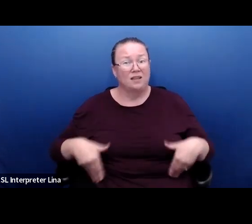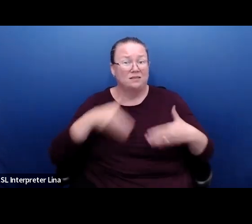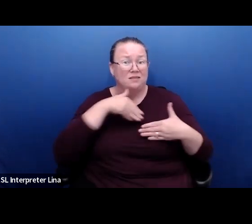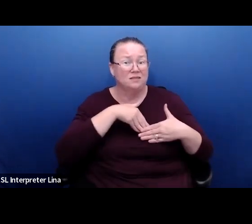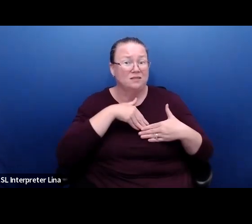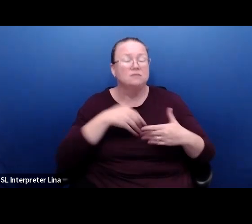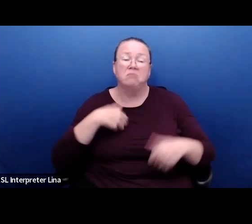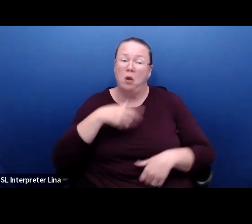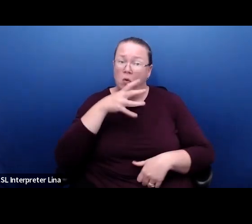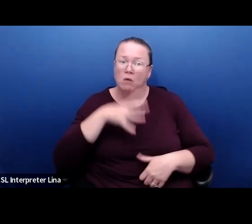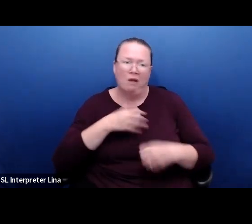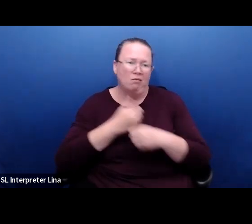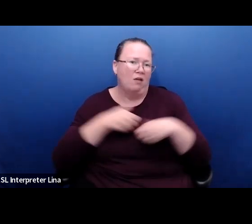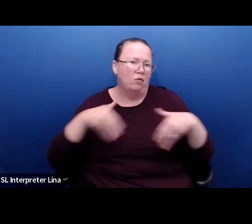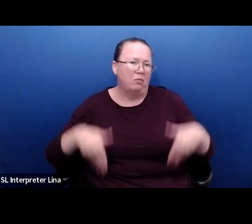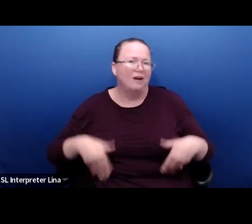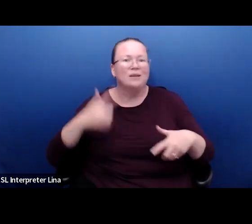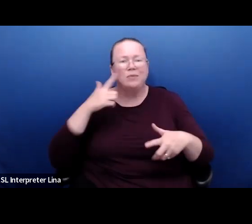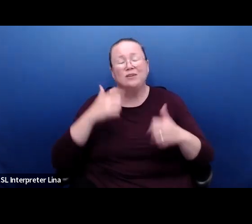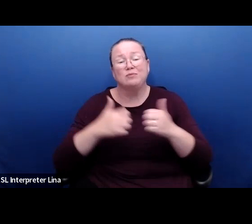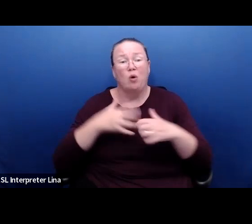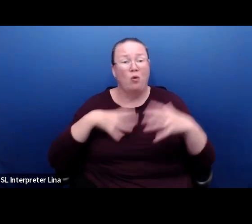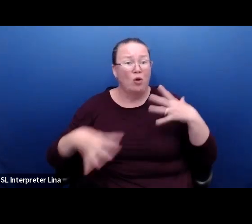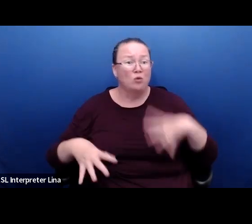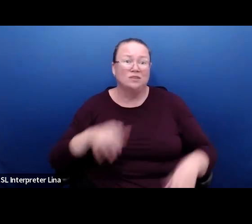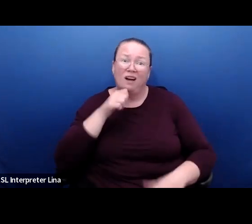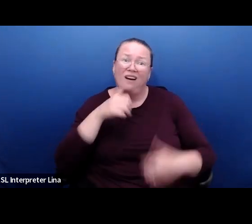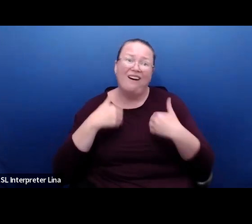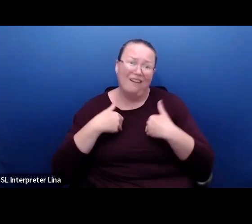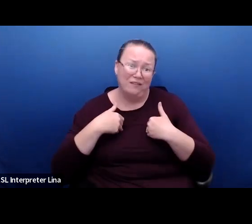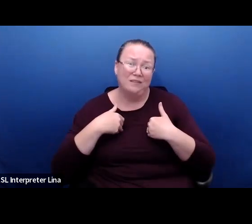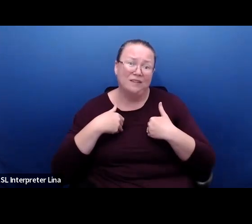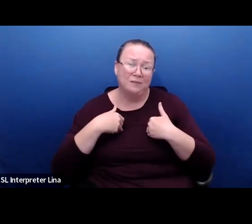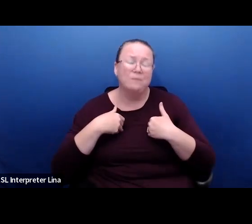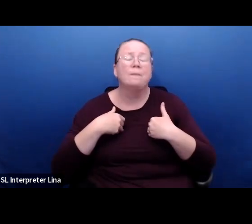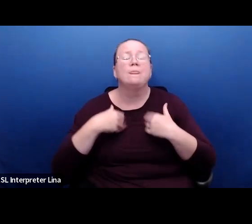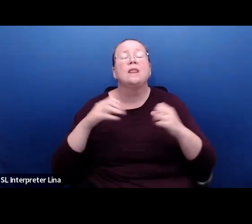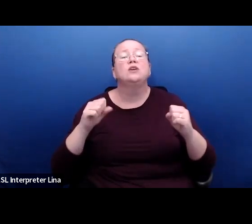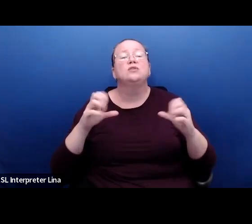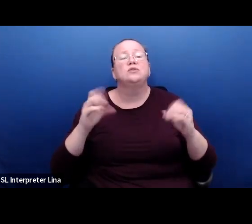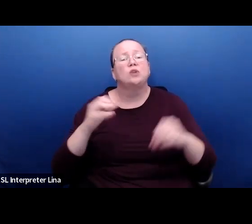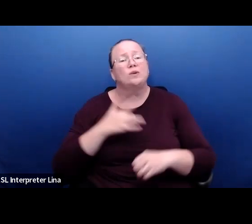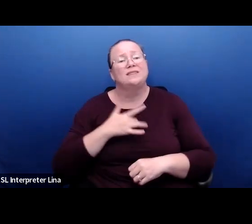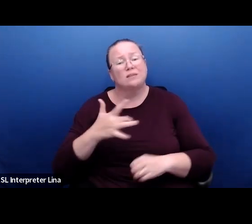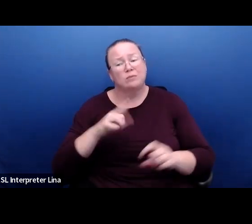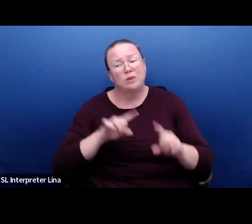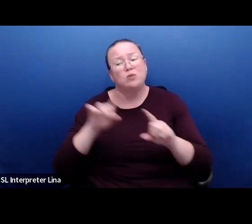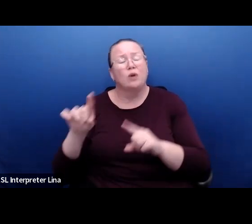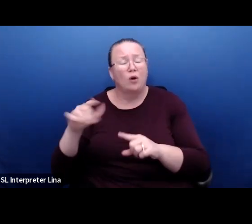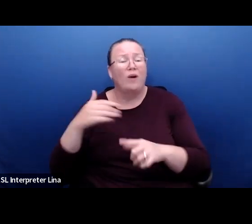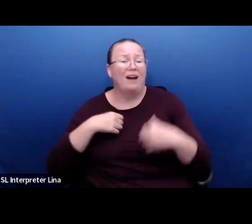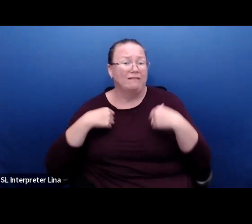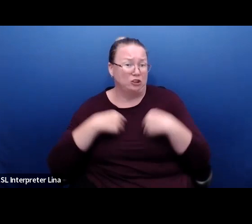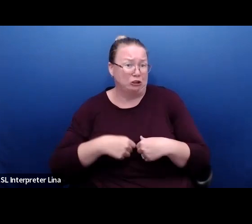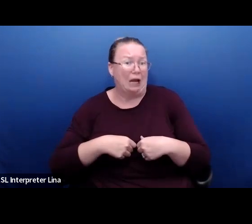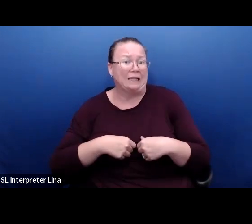I'm a woman and I love pockets because most of my clothes do not have them. So I normally, when I go out, I have a jacket that